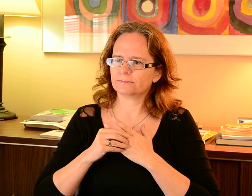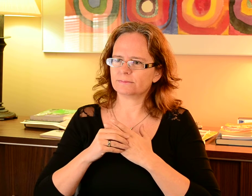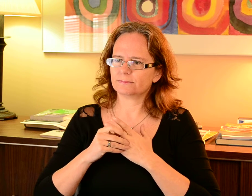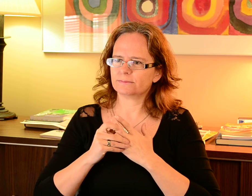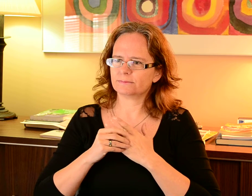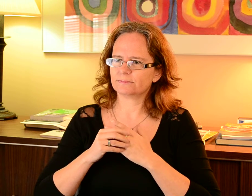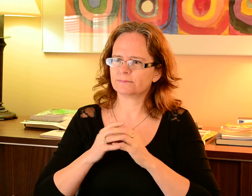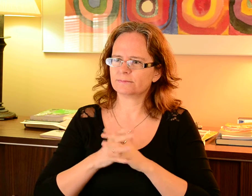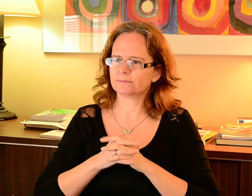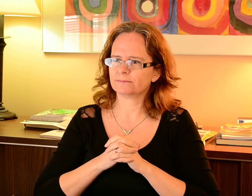the organization in the community,